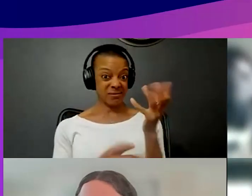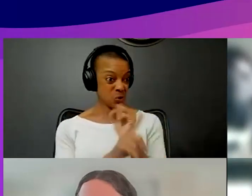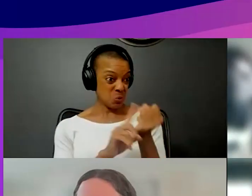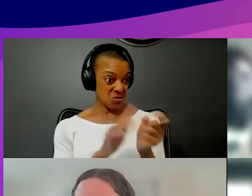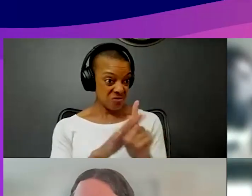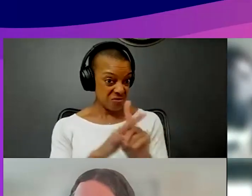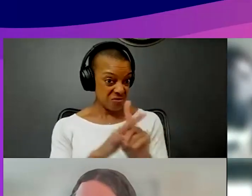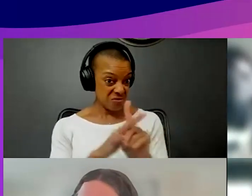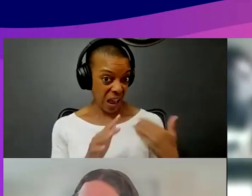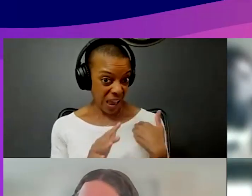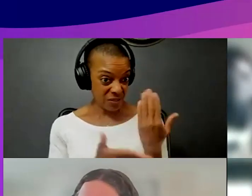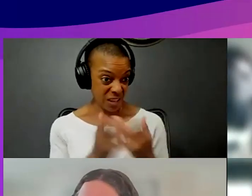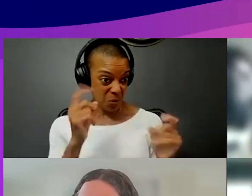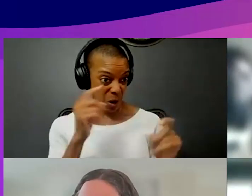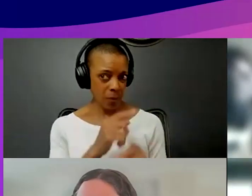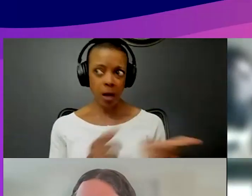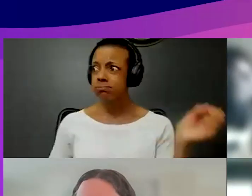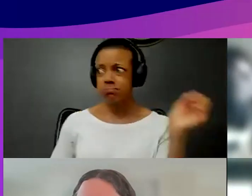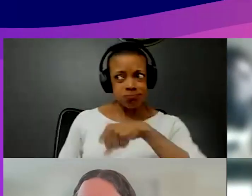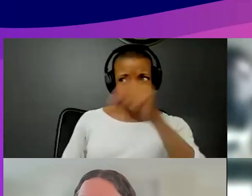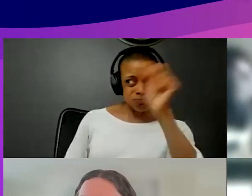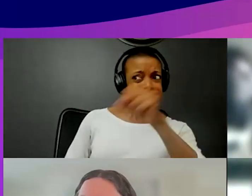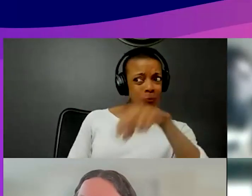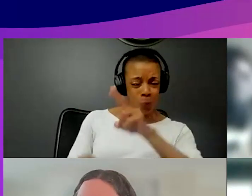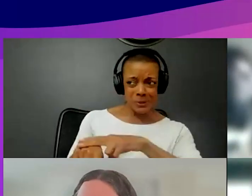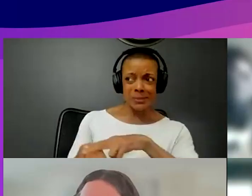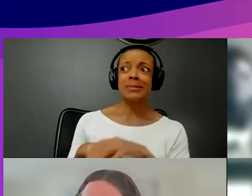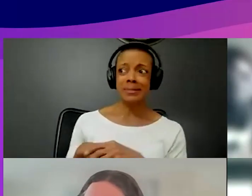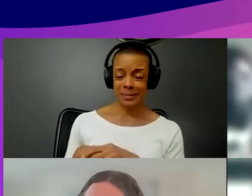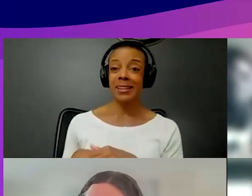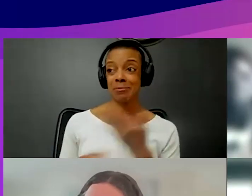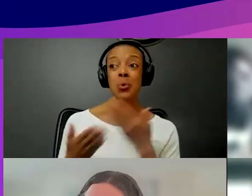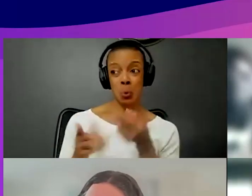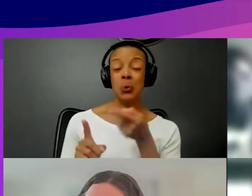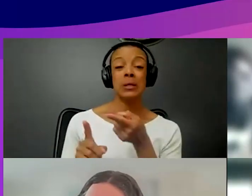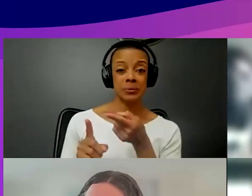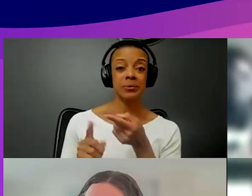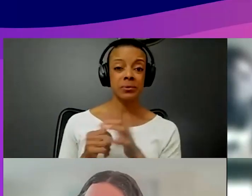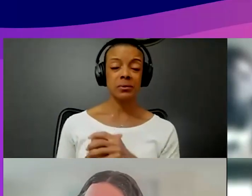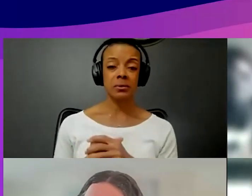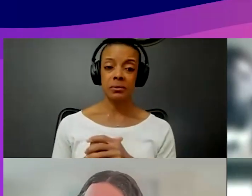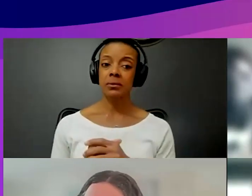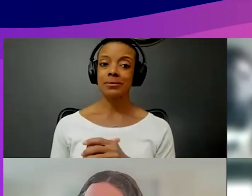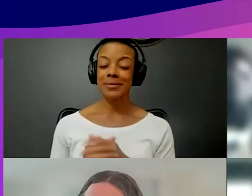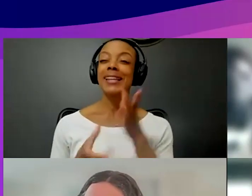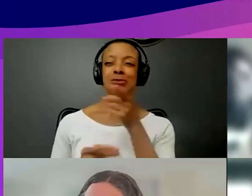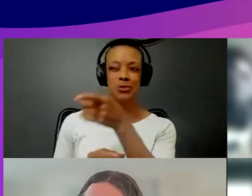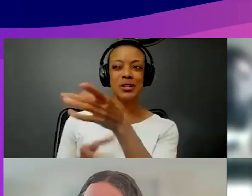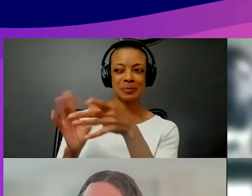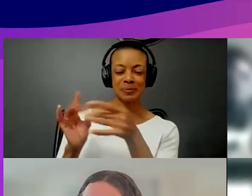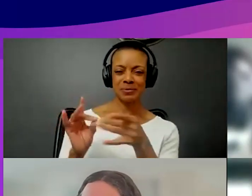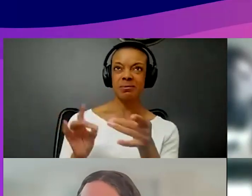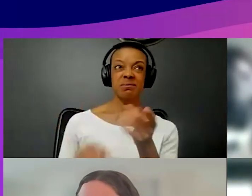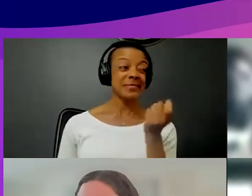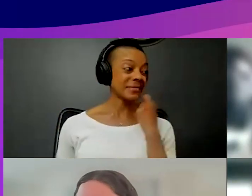or are they some of the Yeah, of complex course. ones? Yeah, no, I think that's a really good point. And it's interesting that you bring that up because just in the